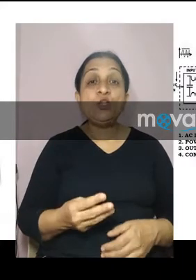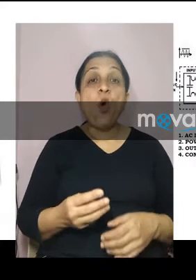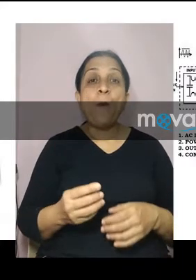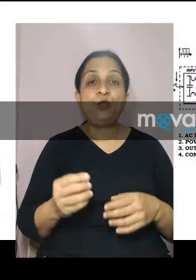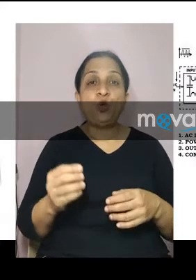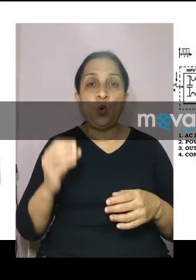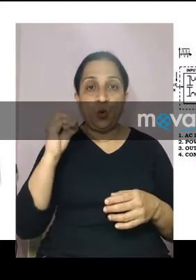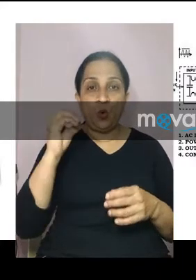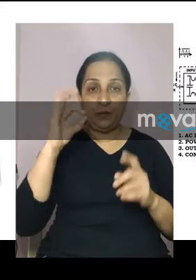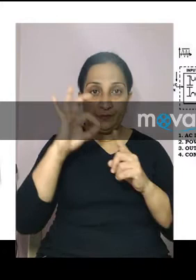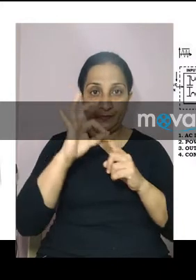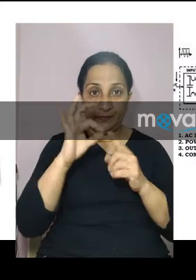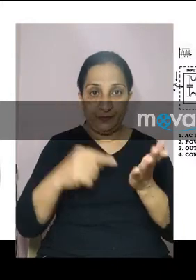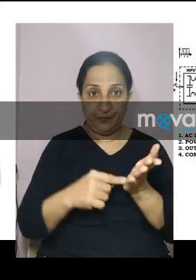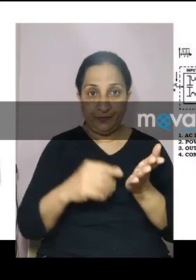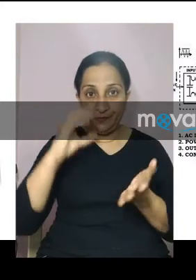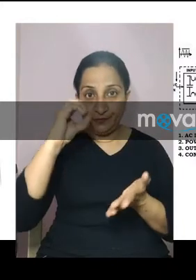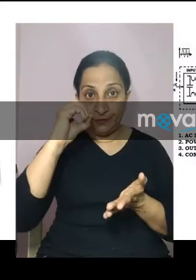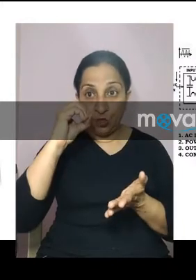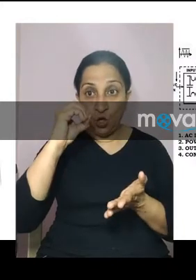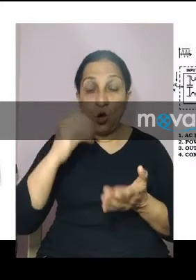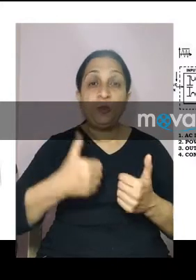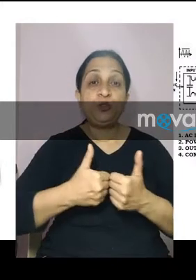Second is opto